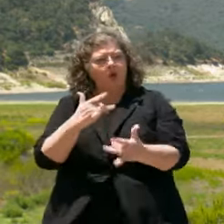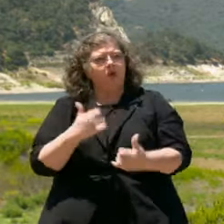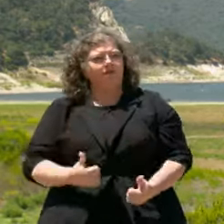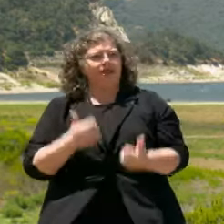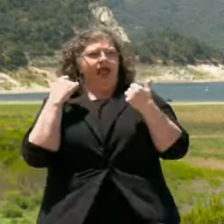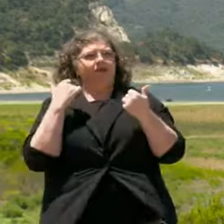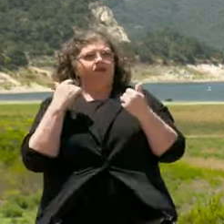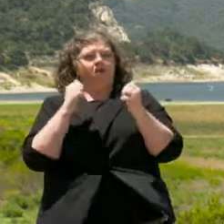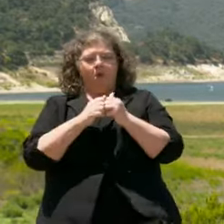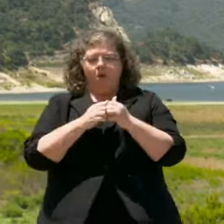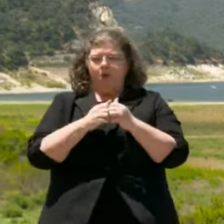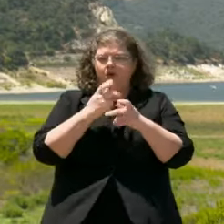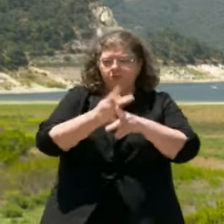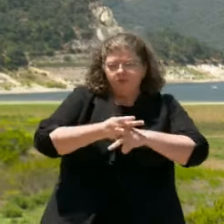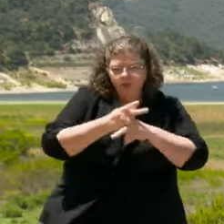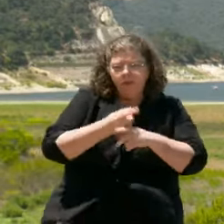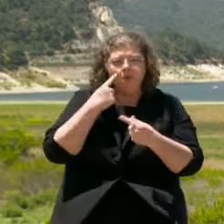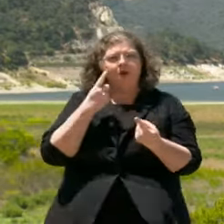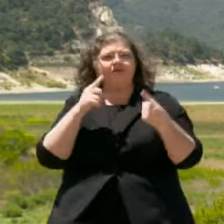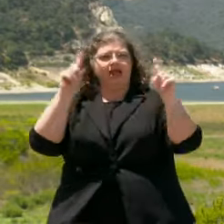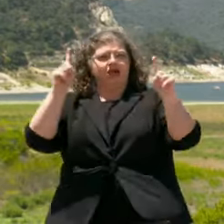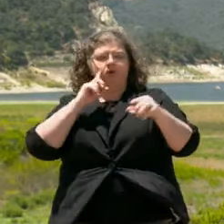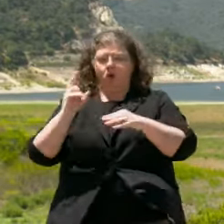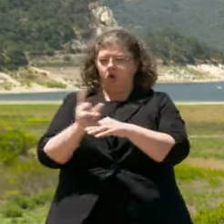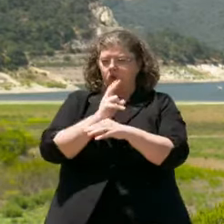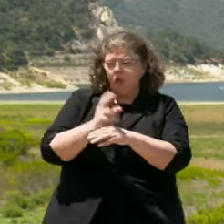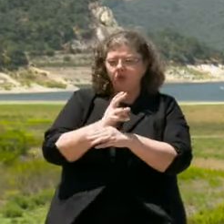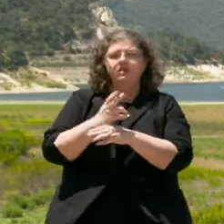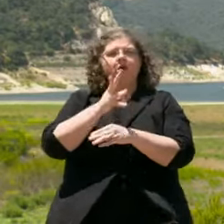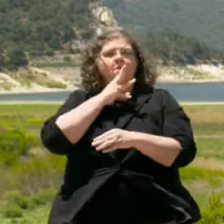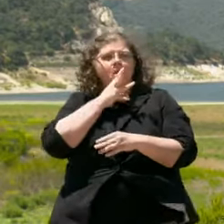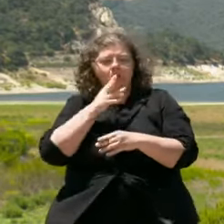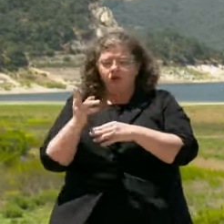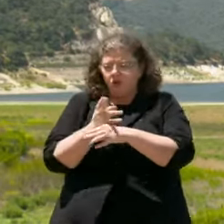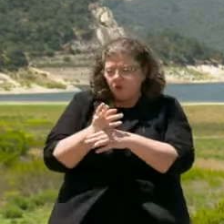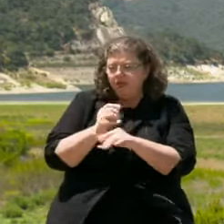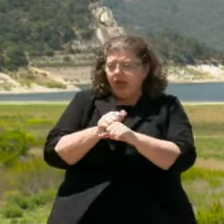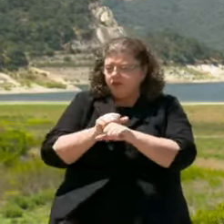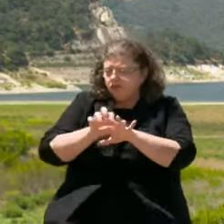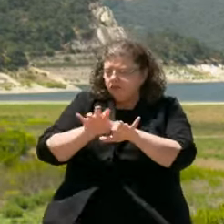to being more efficient and more effective in terms of our use and utilization and distribution